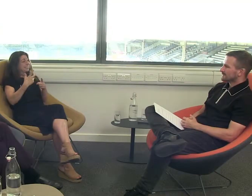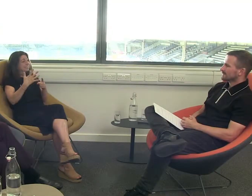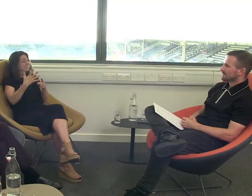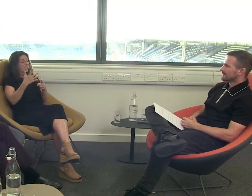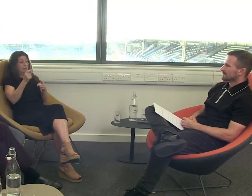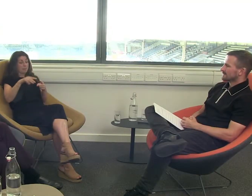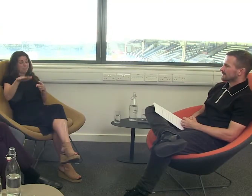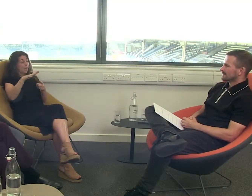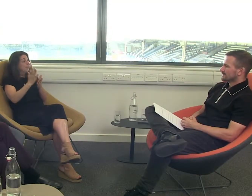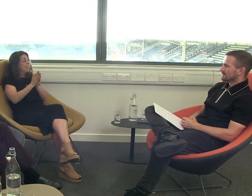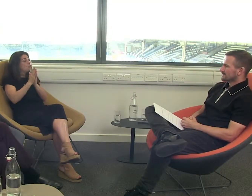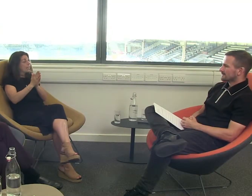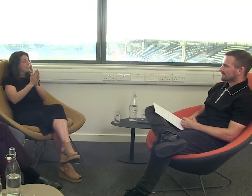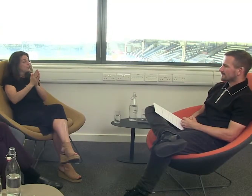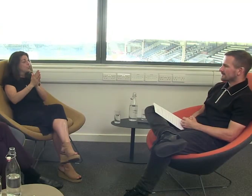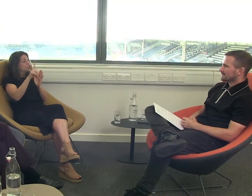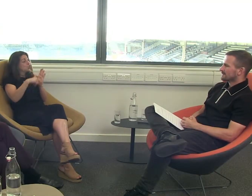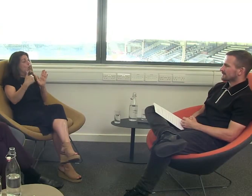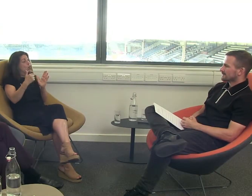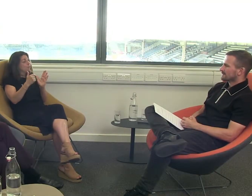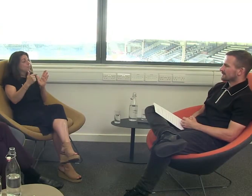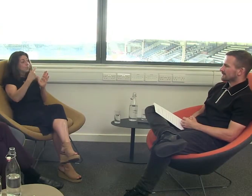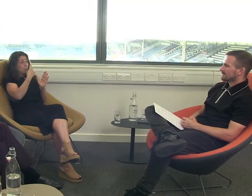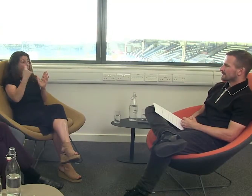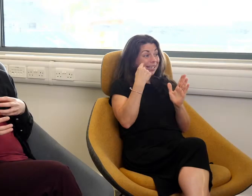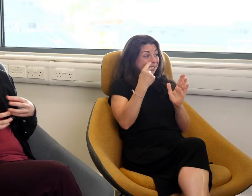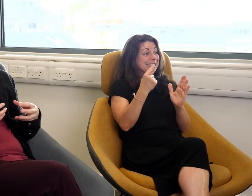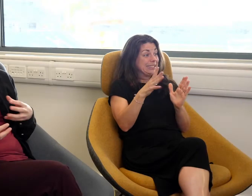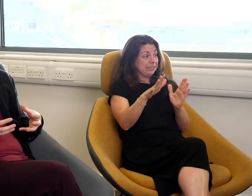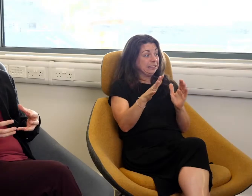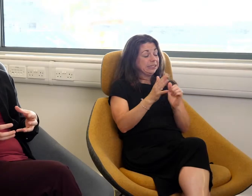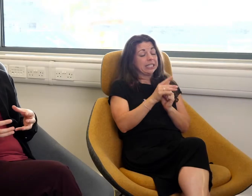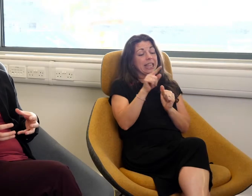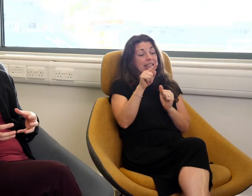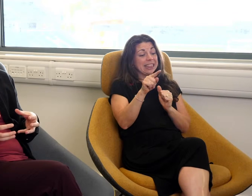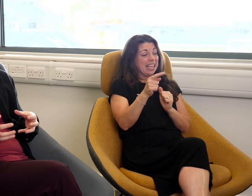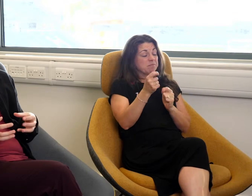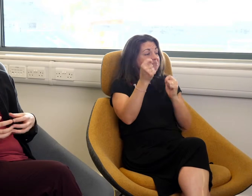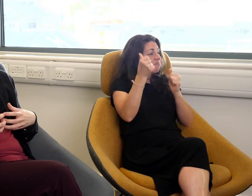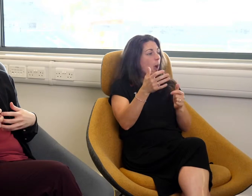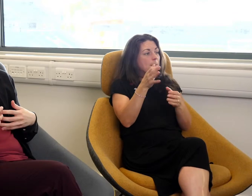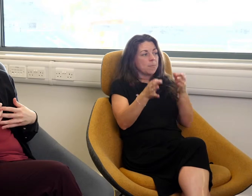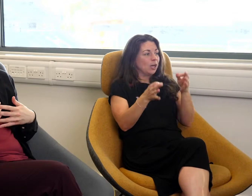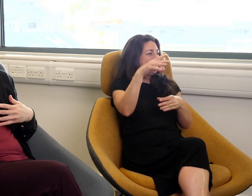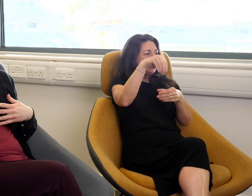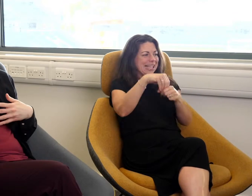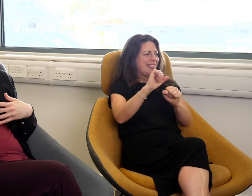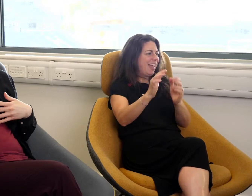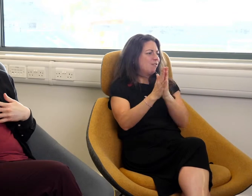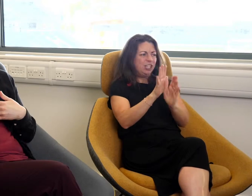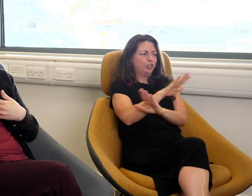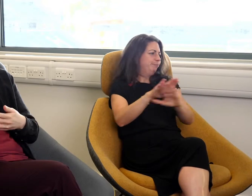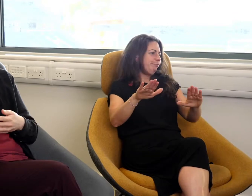family, so Jehovah's Witness family, and they don't really do politics as part of that religion. And although I lost faith in it